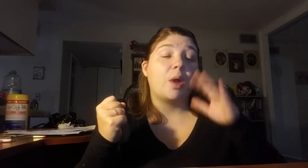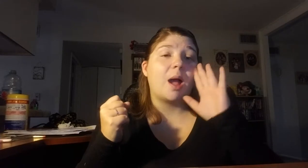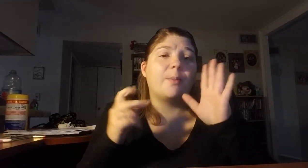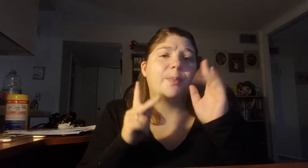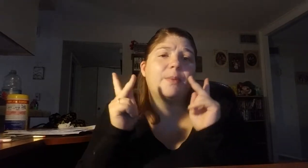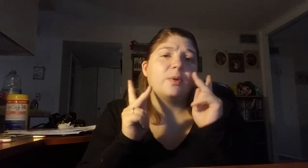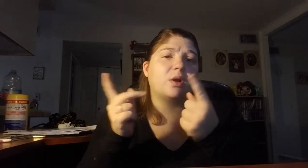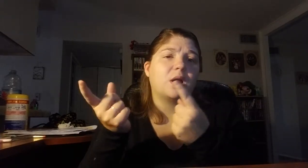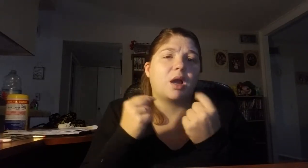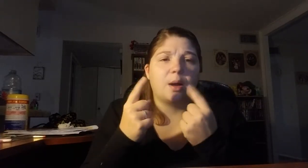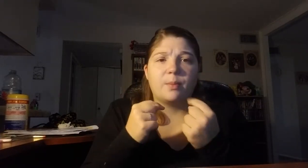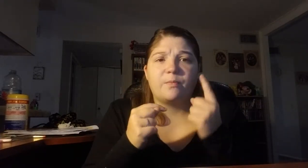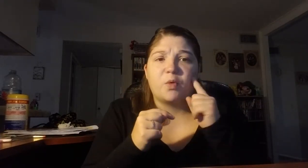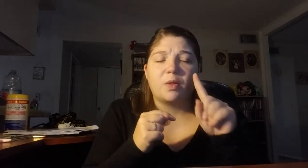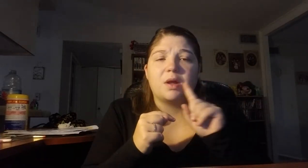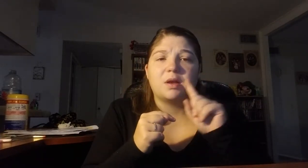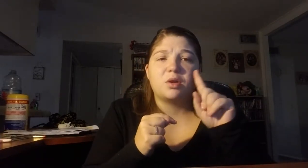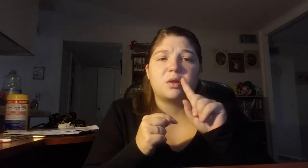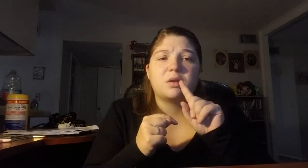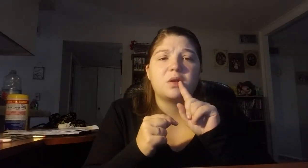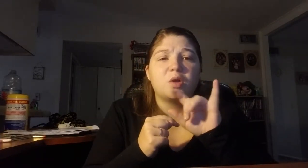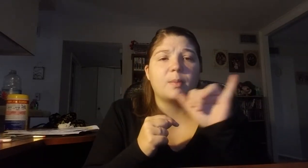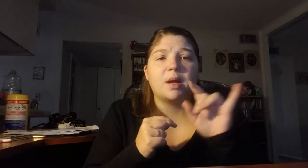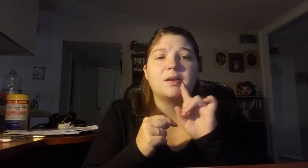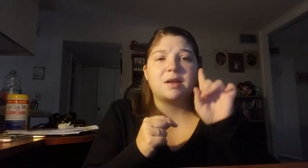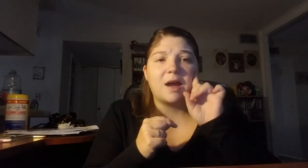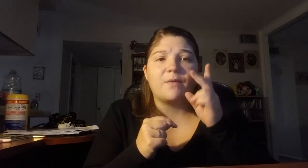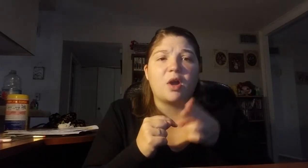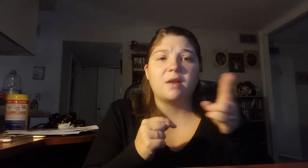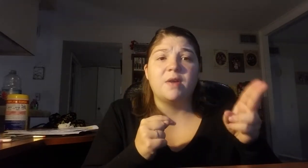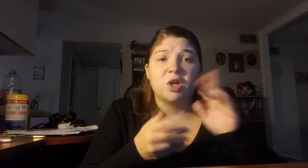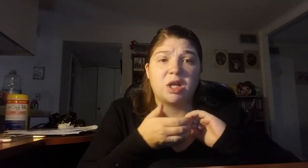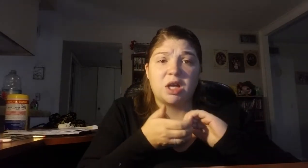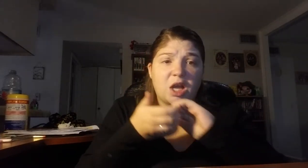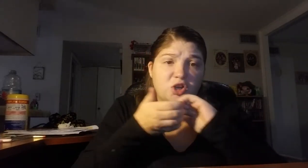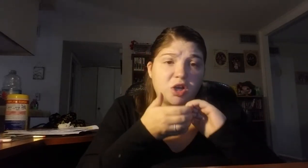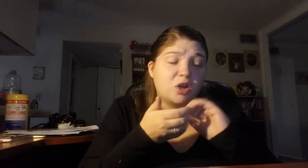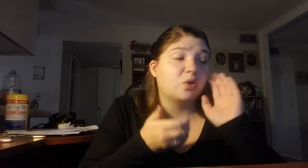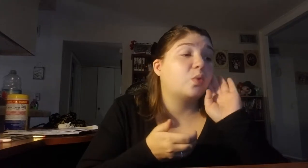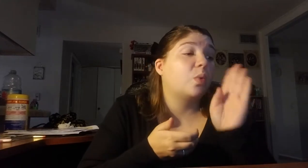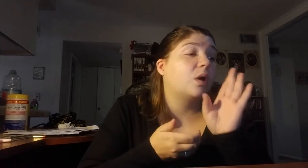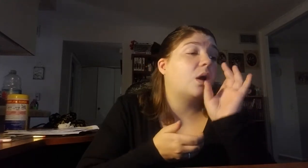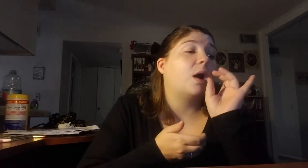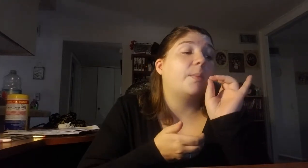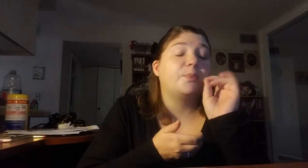have people that come for the Duma Deaf and Hard of Hearing Connection. We'll do